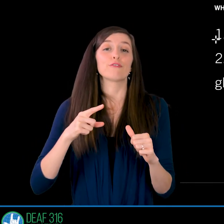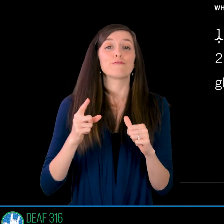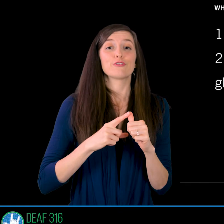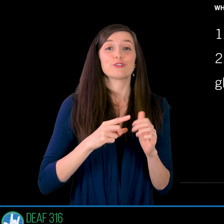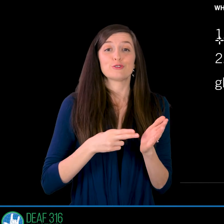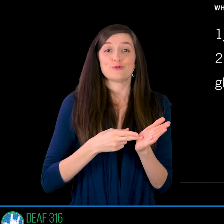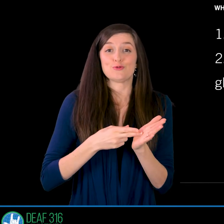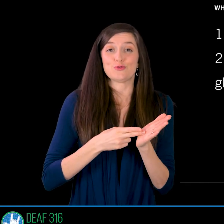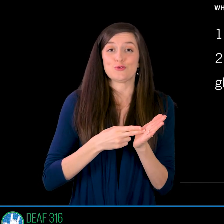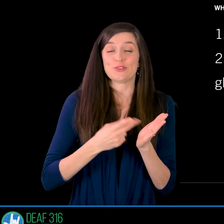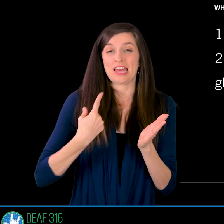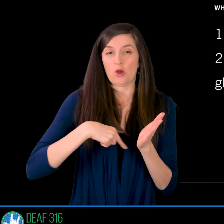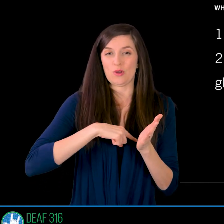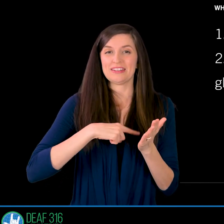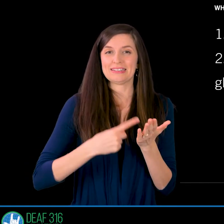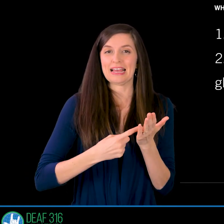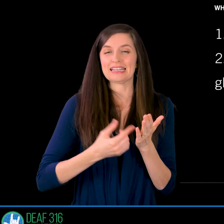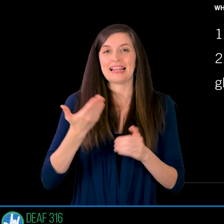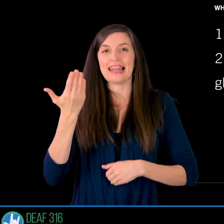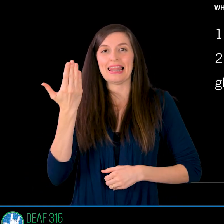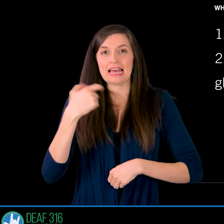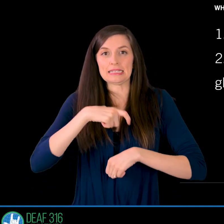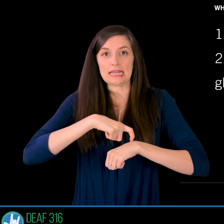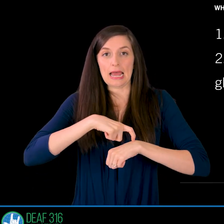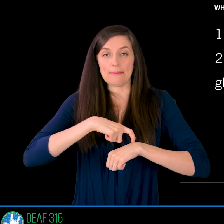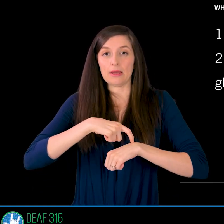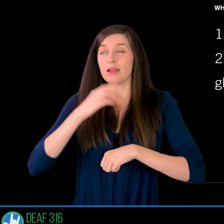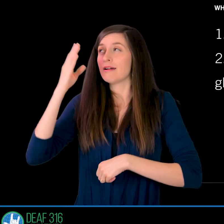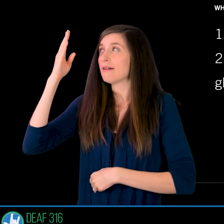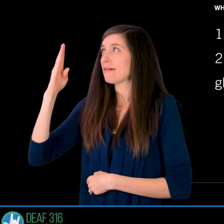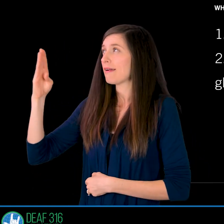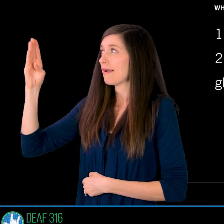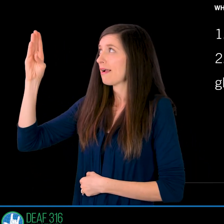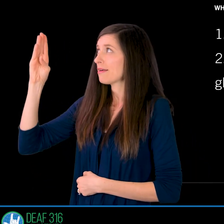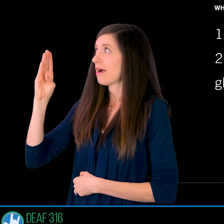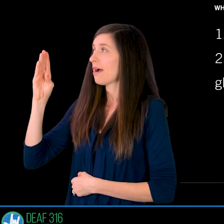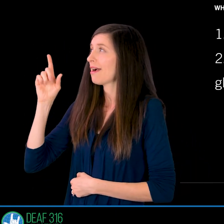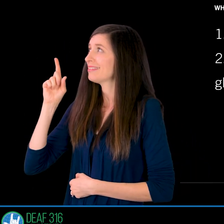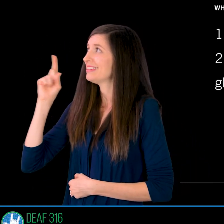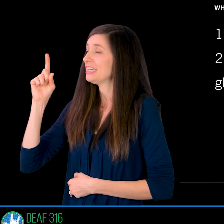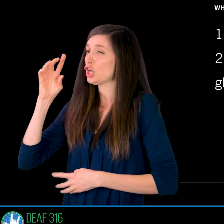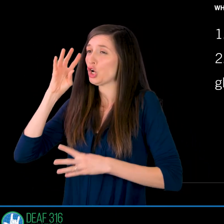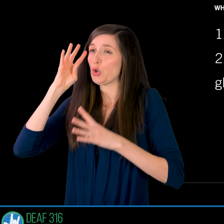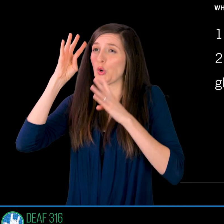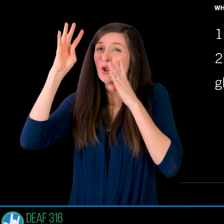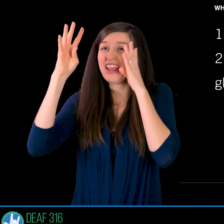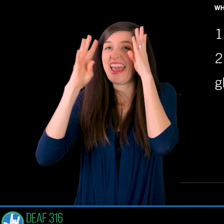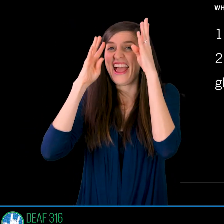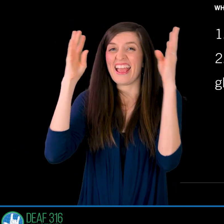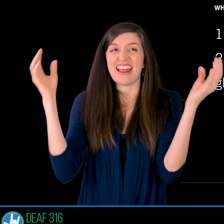first biblical truth that we saw last time was that God created